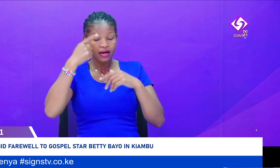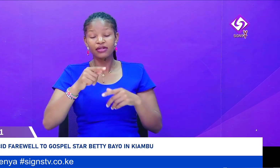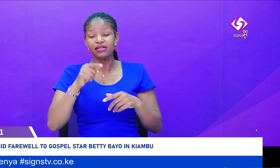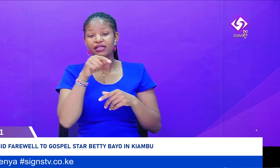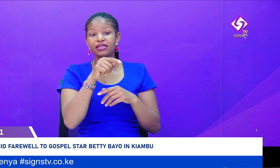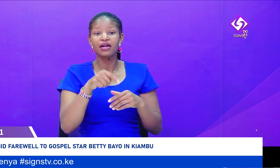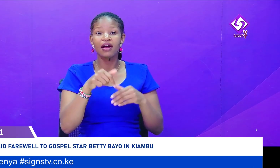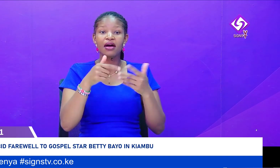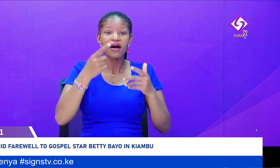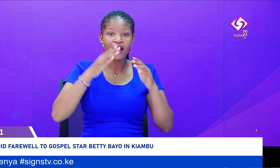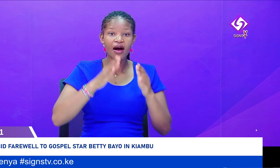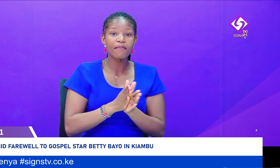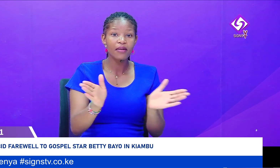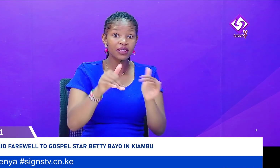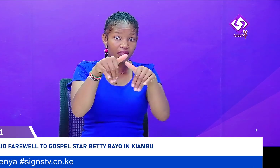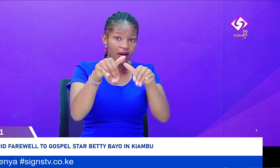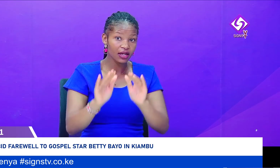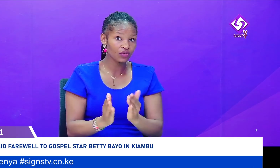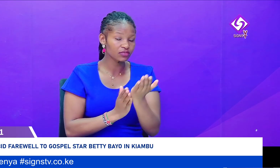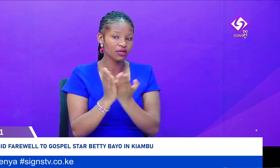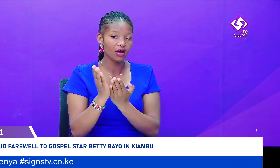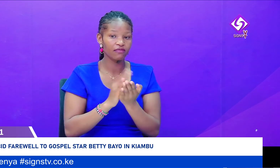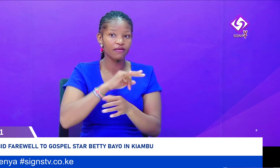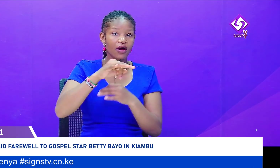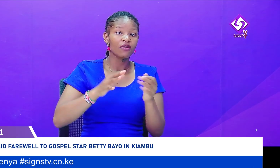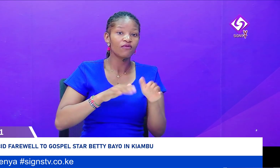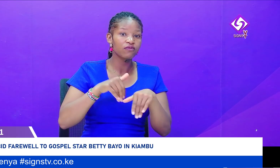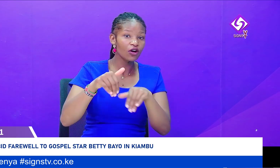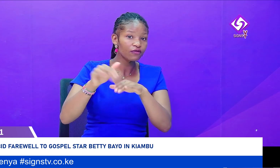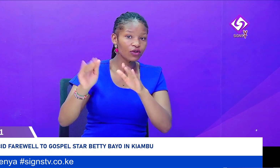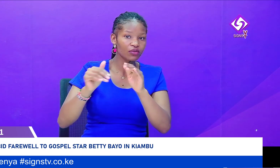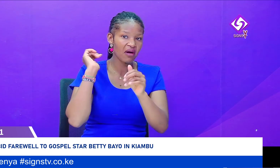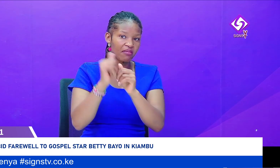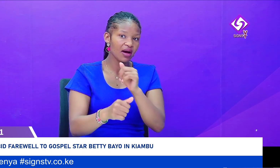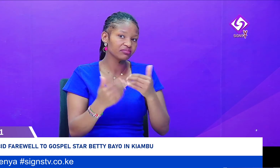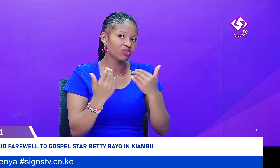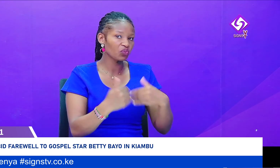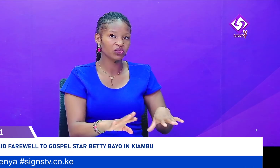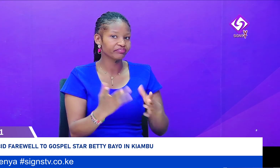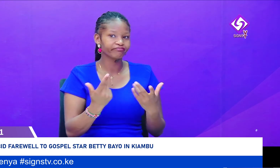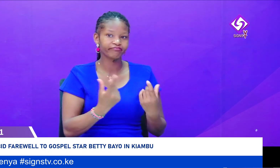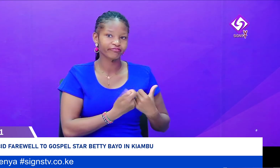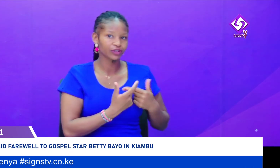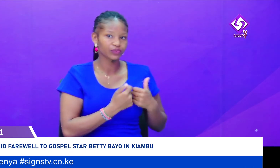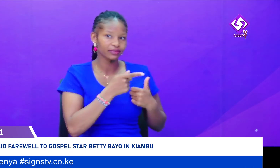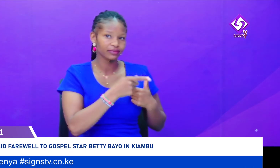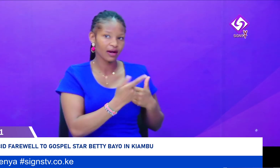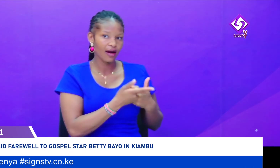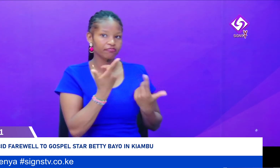the Kenyatta National Hospital after a courageous battle with leukemia, blood cancer.